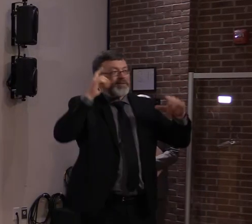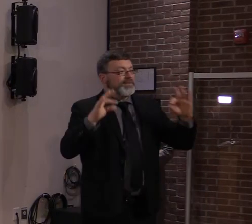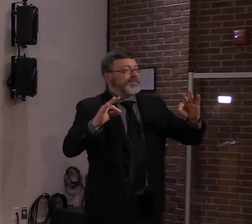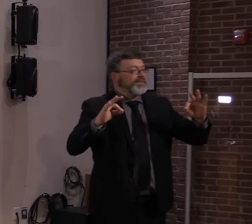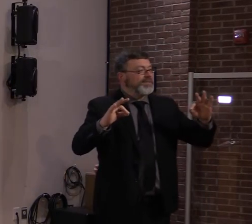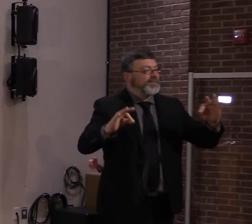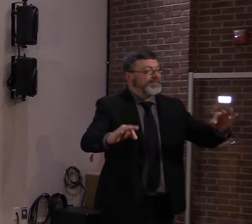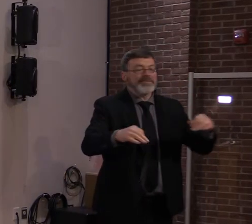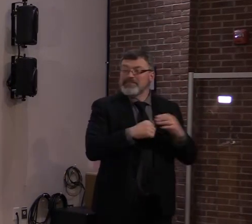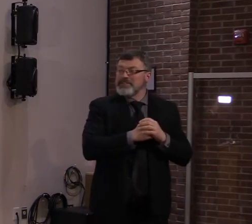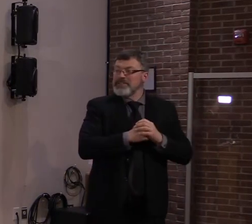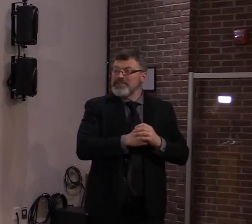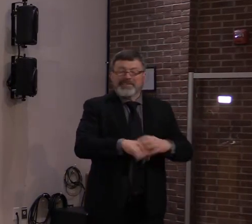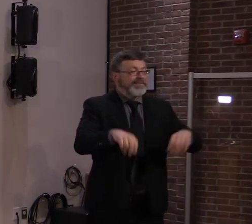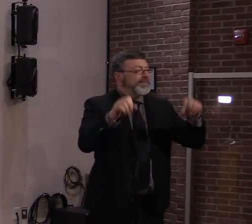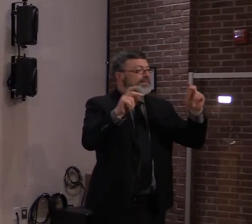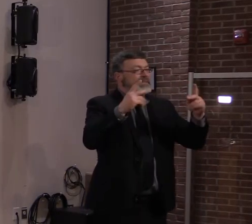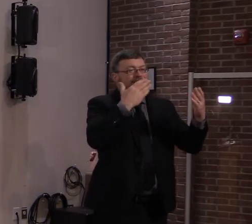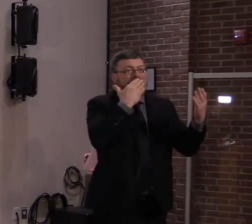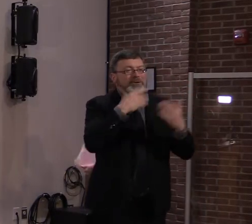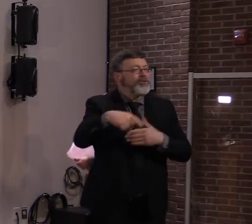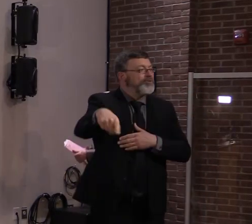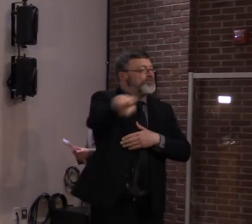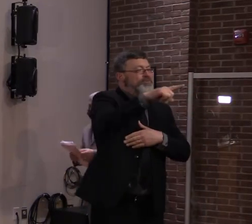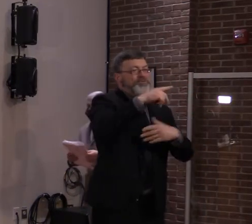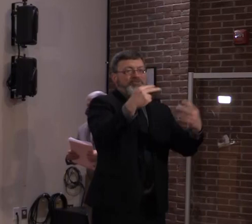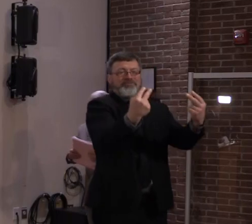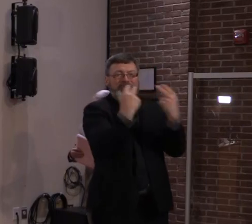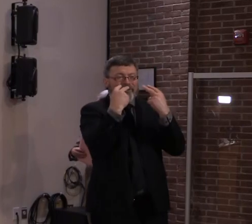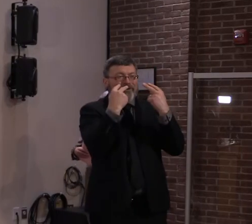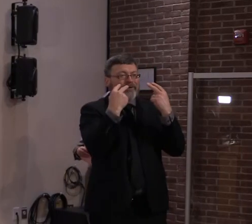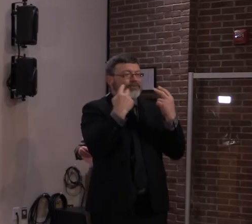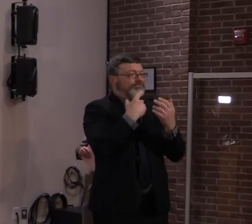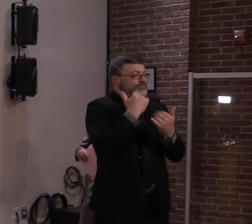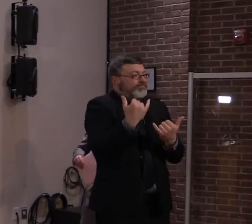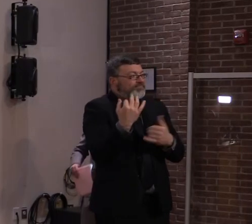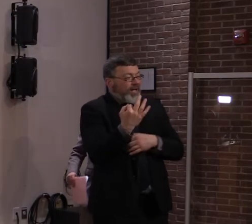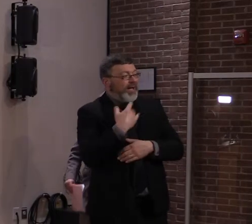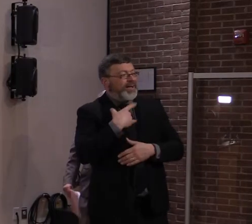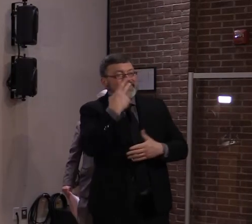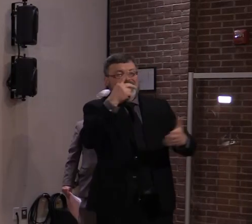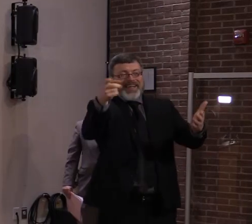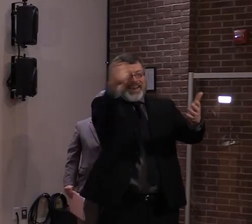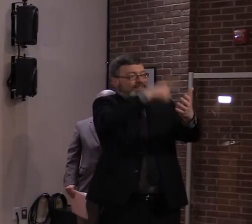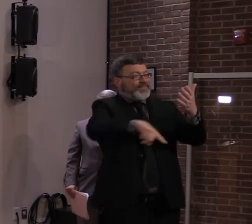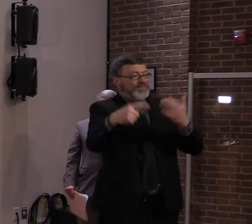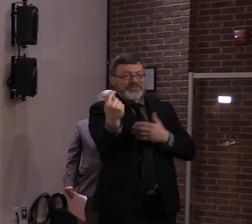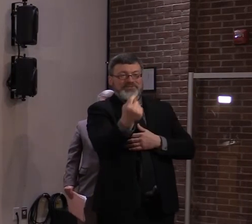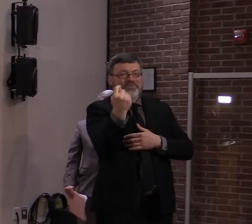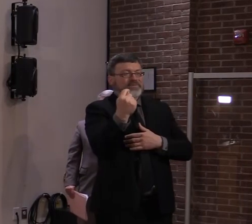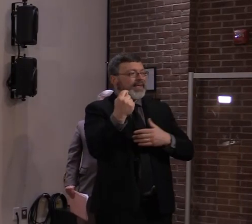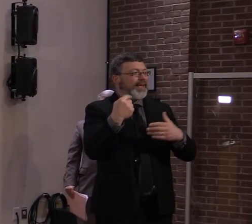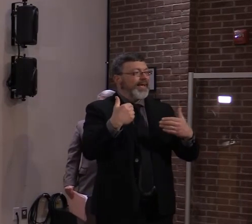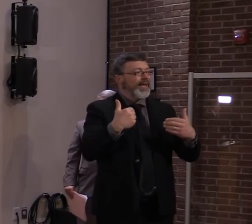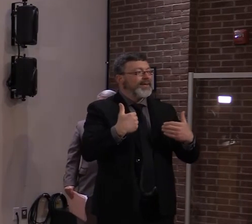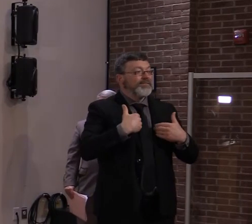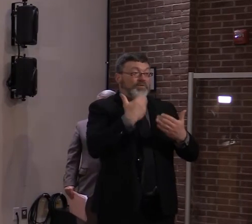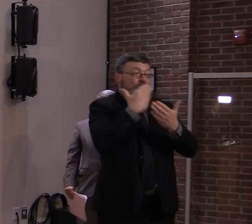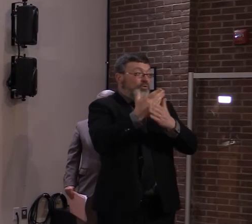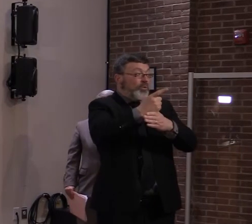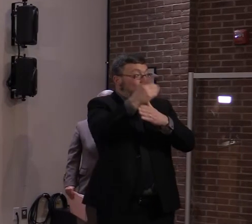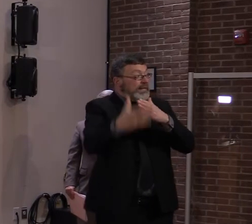All right. Thank you all very much for tuning in today. We'll see you on Tuesday. If you haven't signed up for